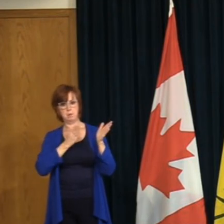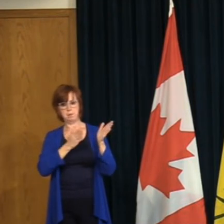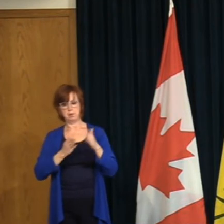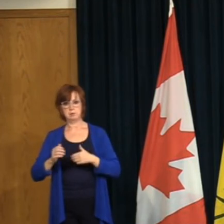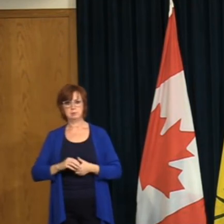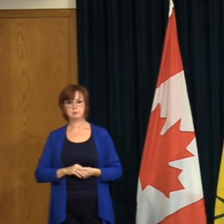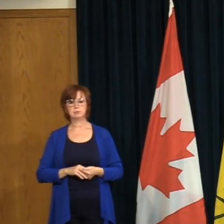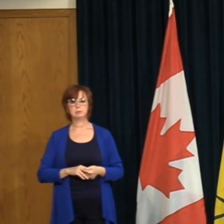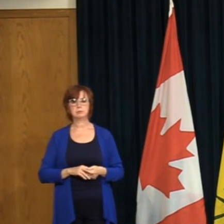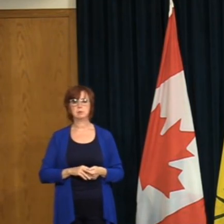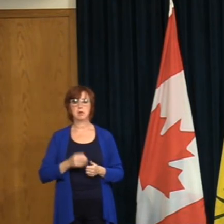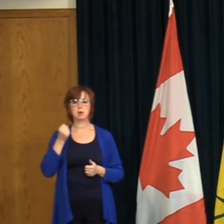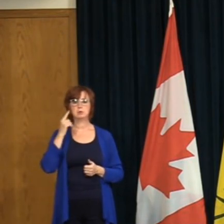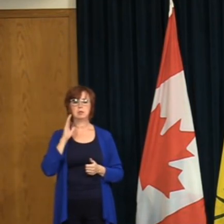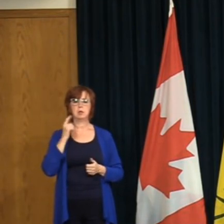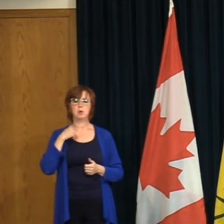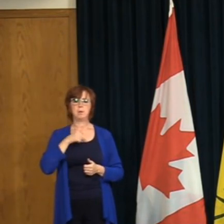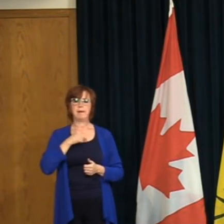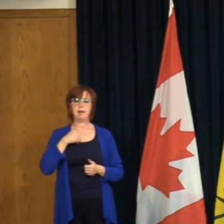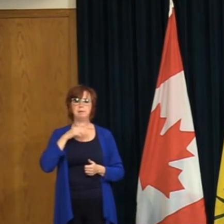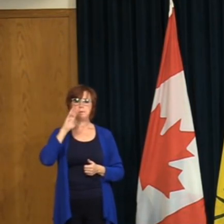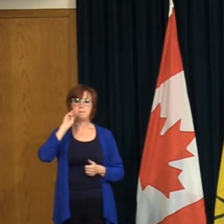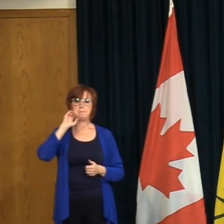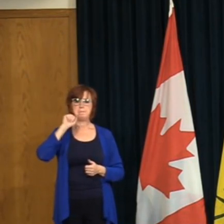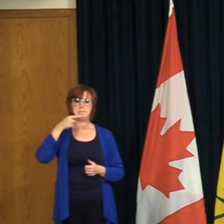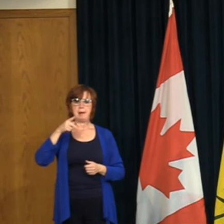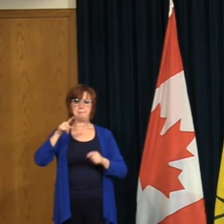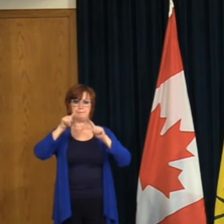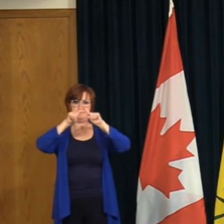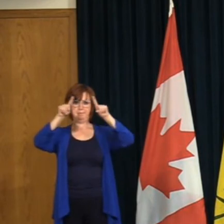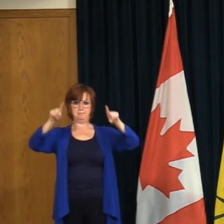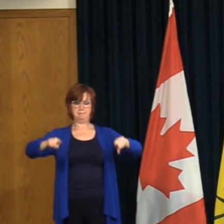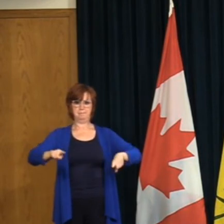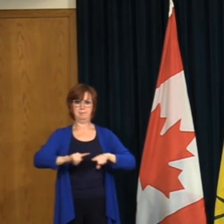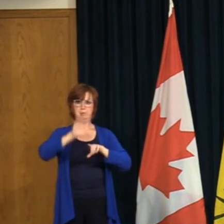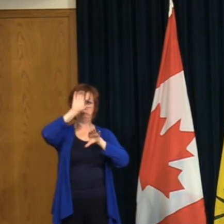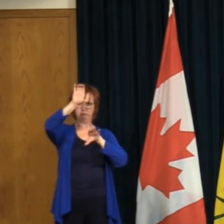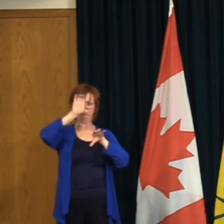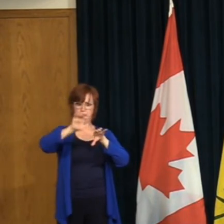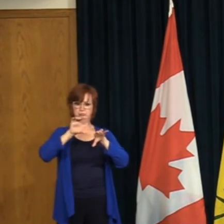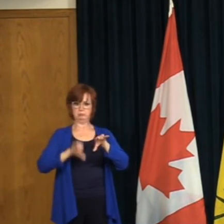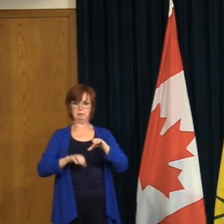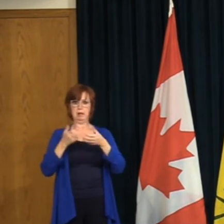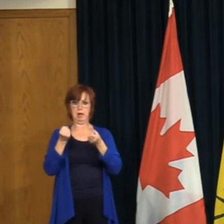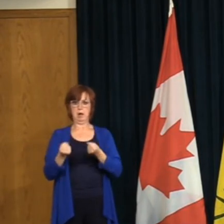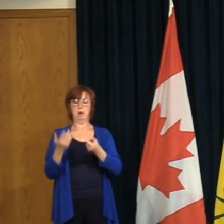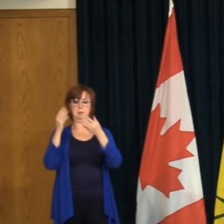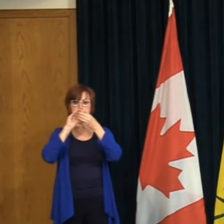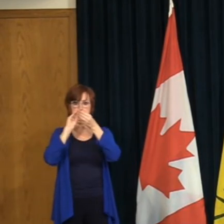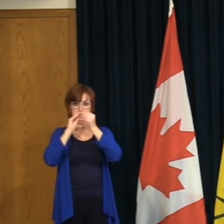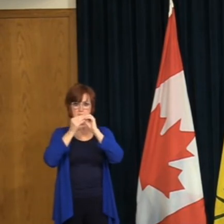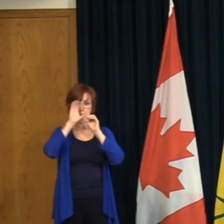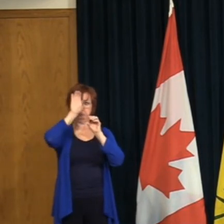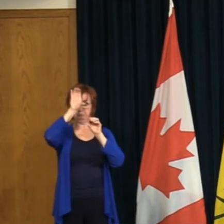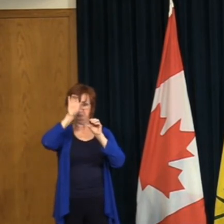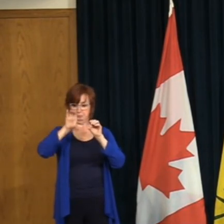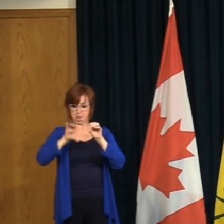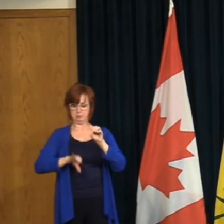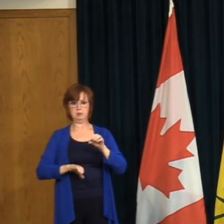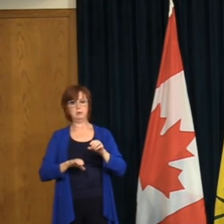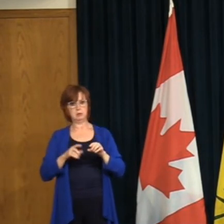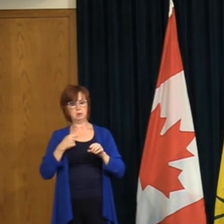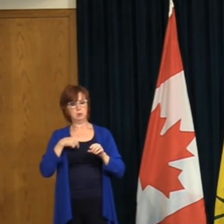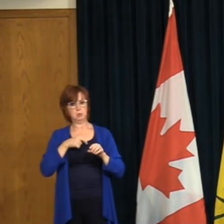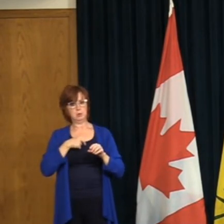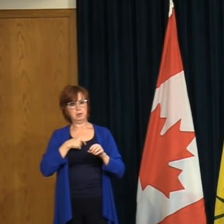our current map, which will allow all of us, as our businesses reopen, that do we need to modify behavior because we have a